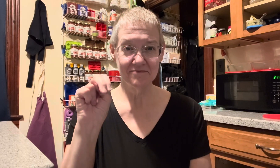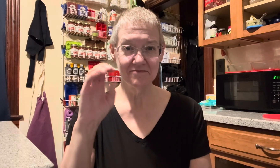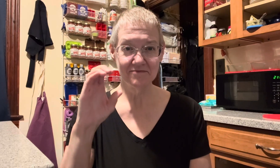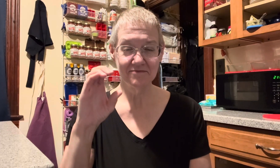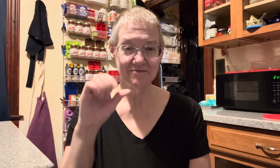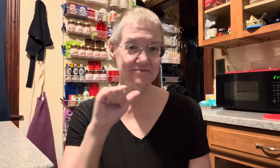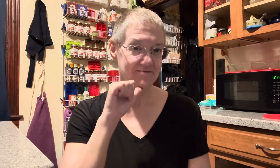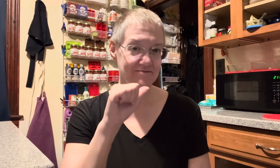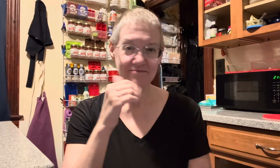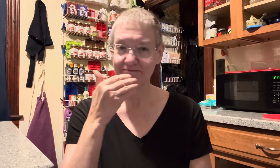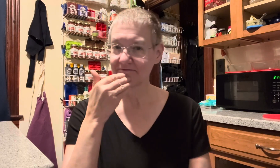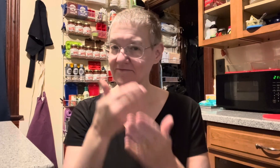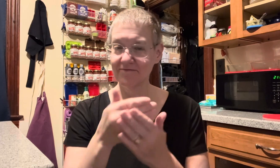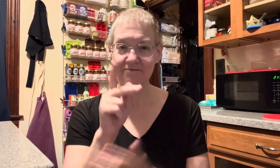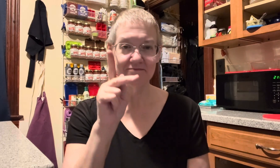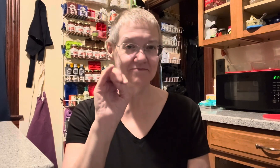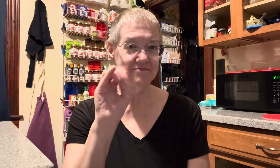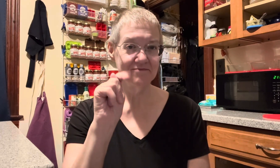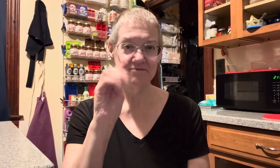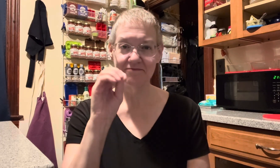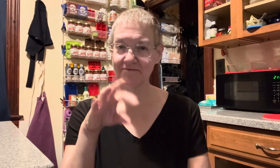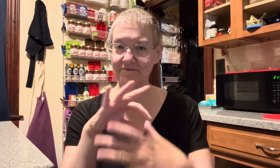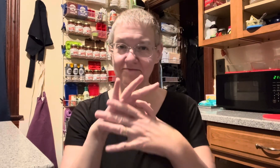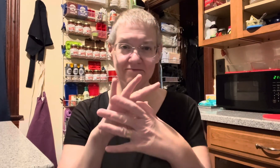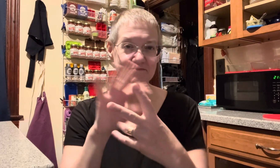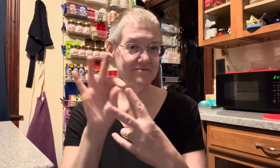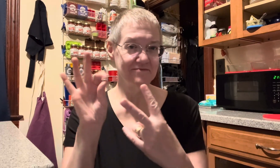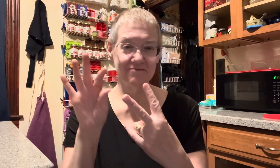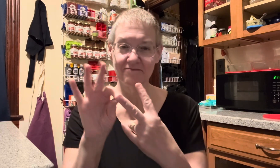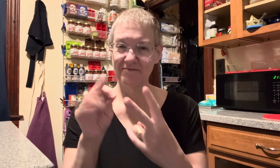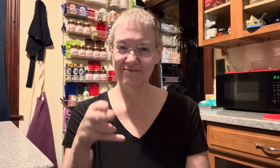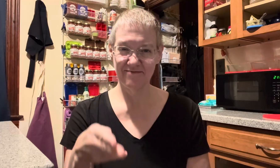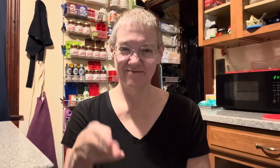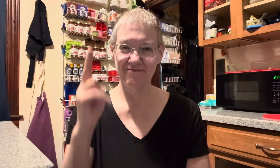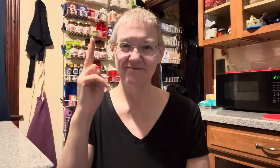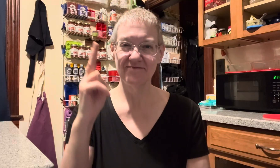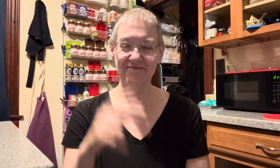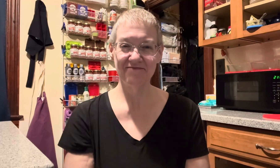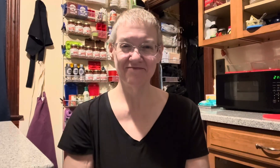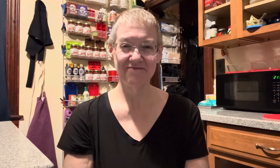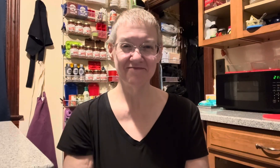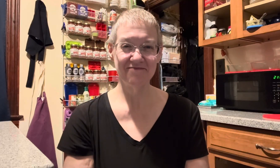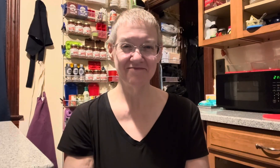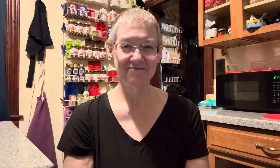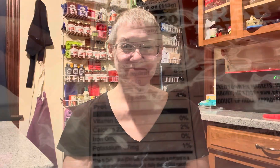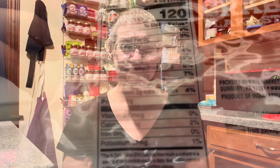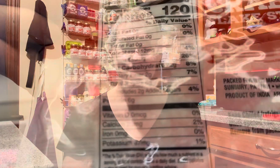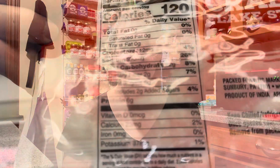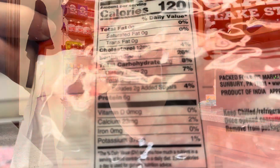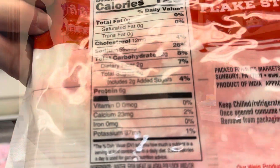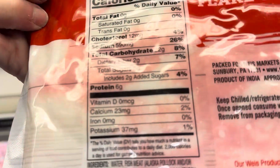net carbs. This is not a good keto option. It is high in net carbs.